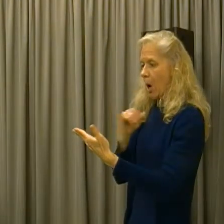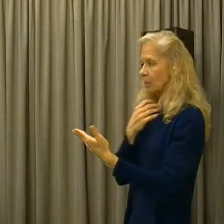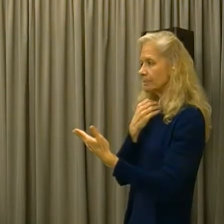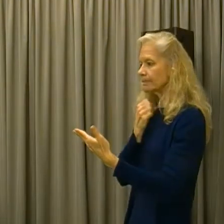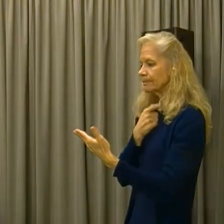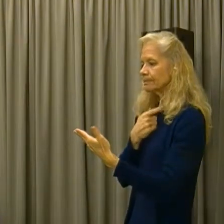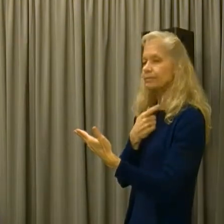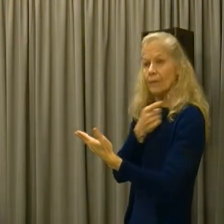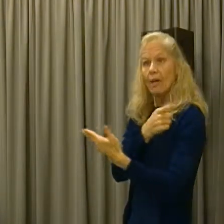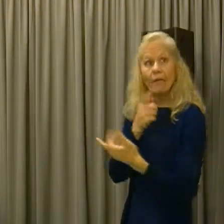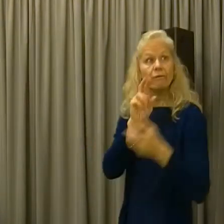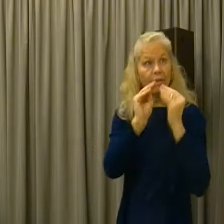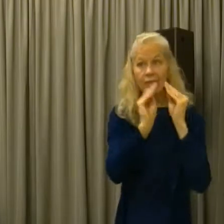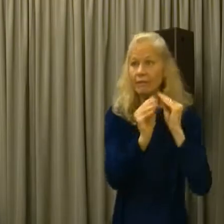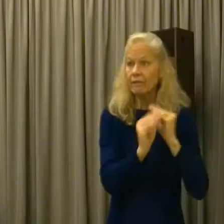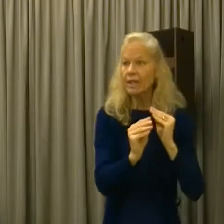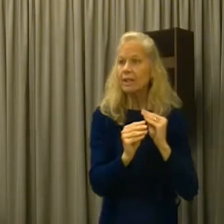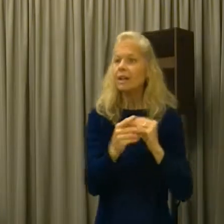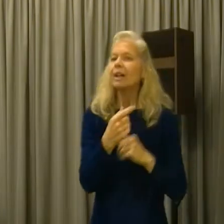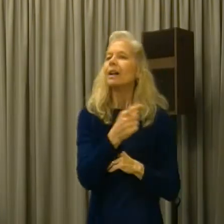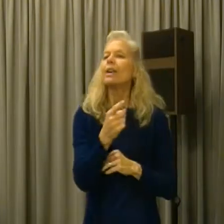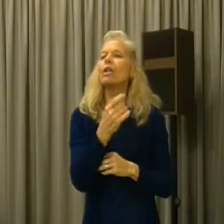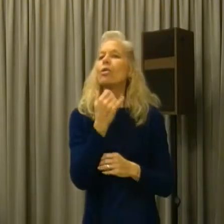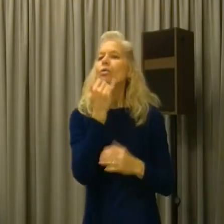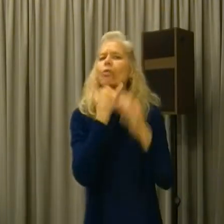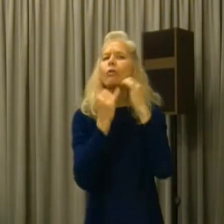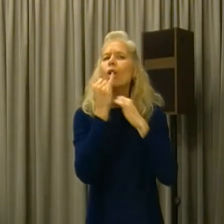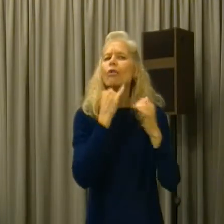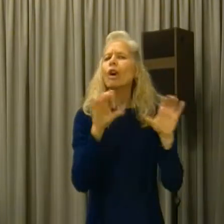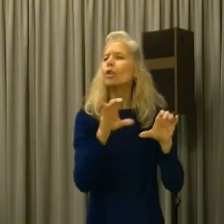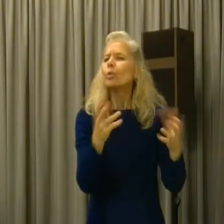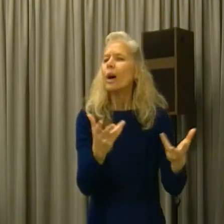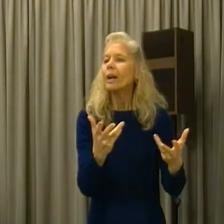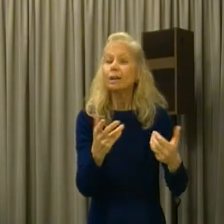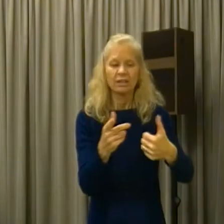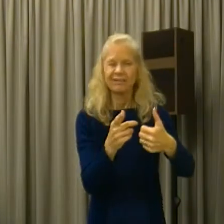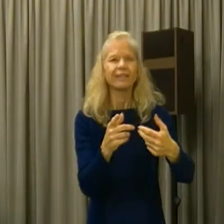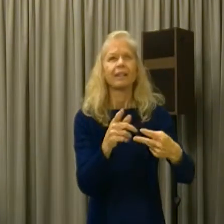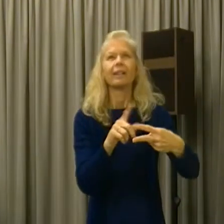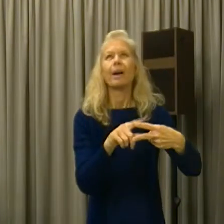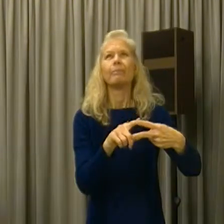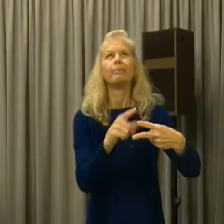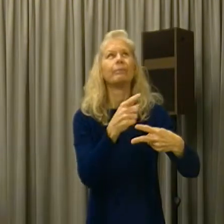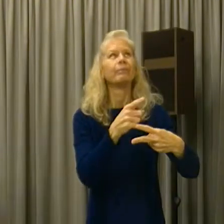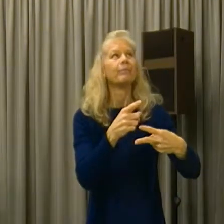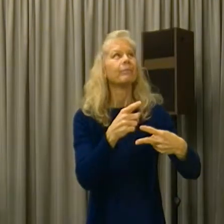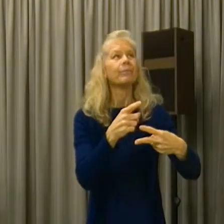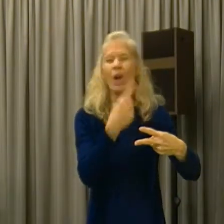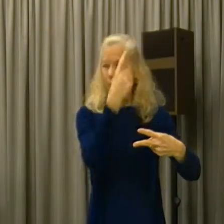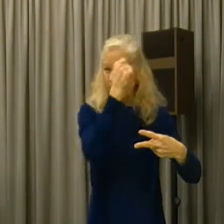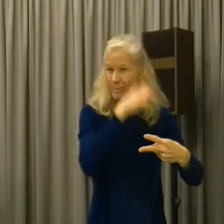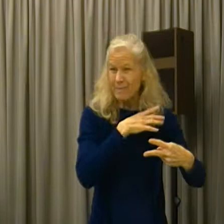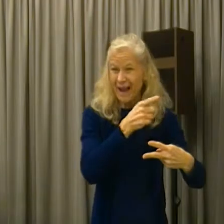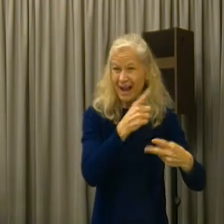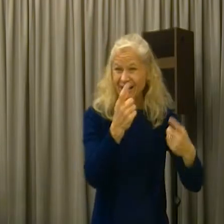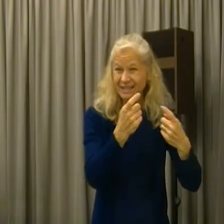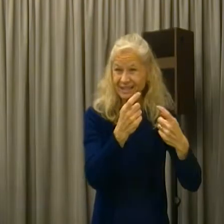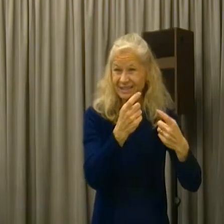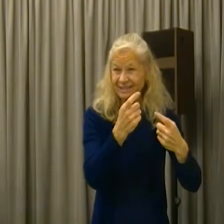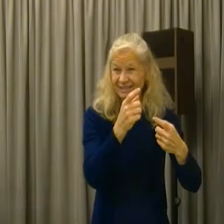teachers. Why? Wrong thinking. Remember what Paul told them? Whatsoever you have is a gift of God.